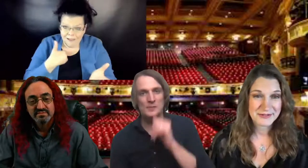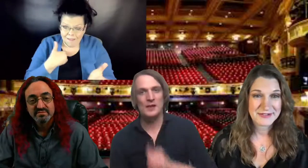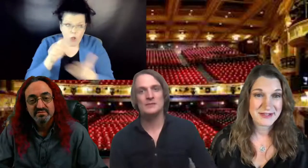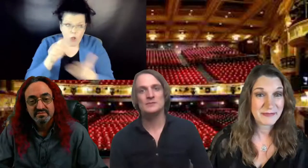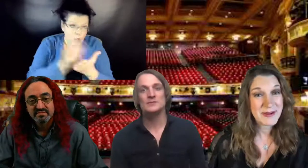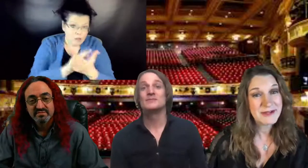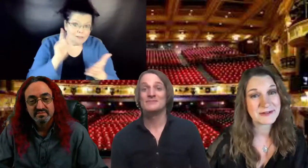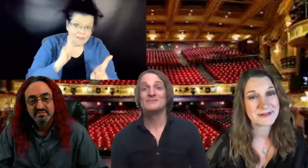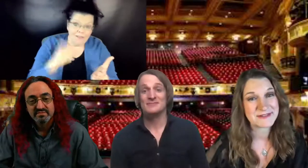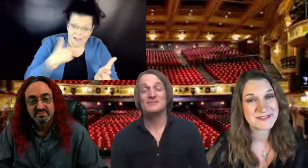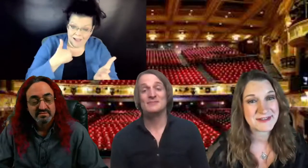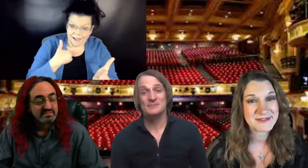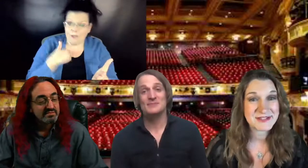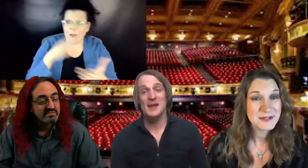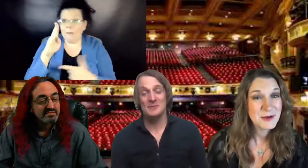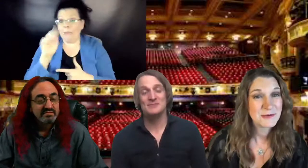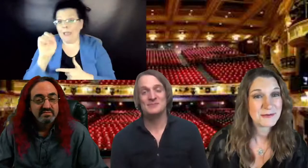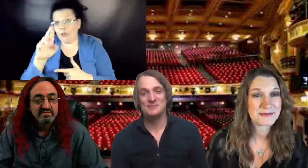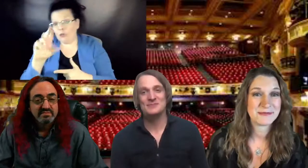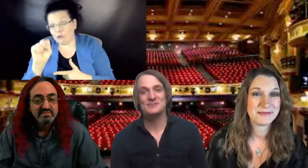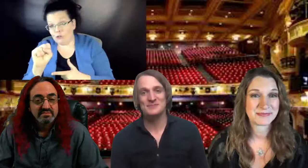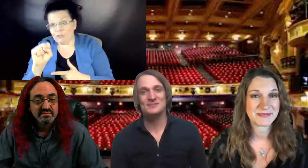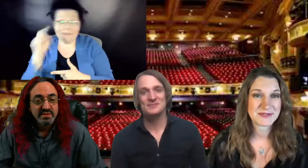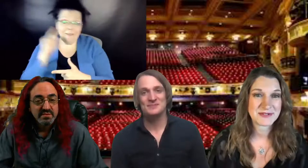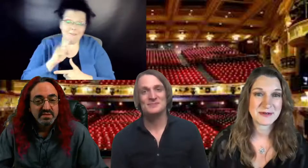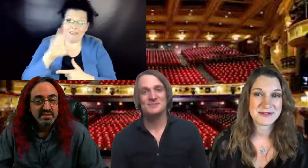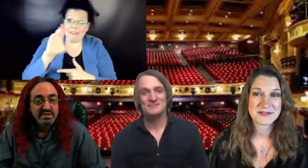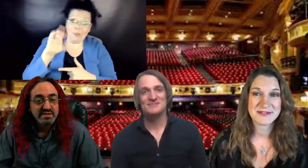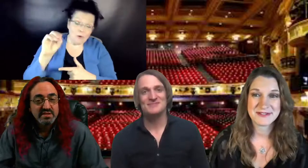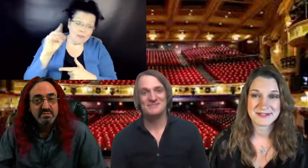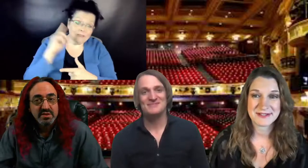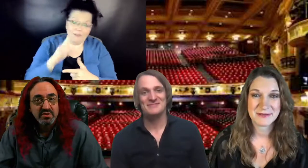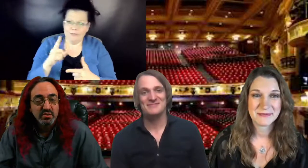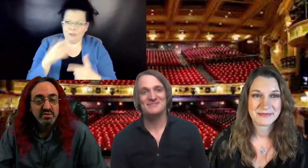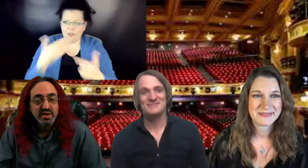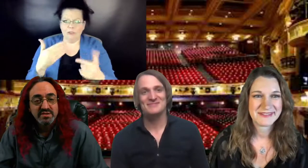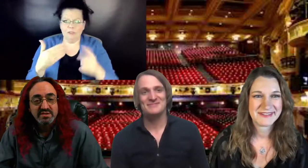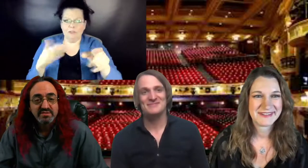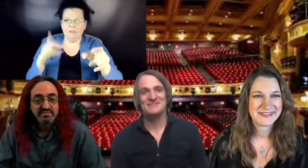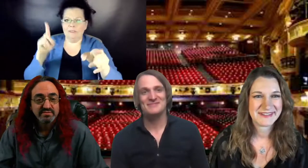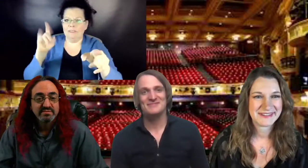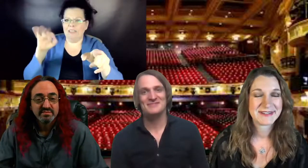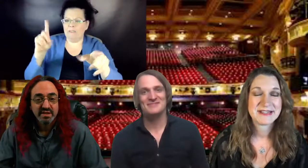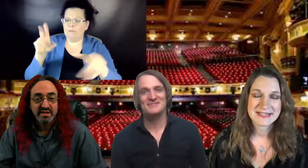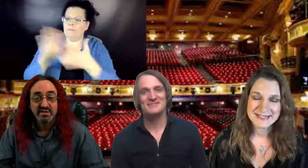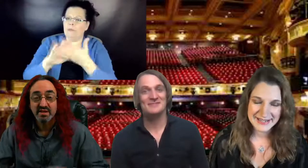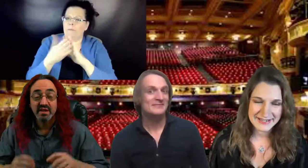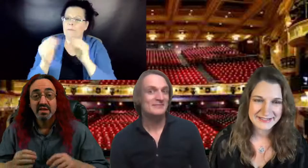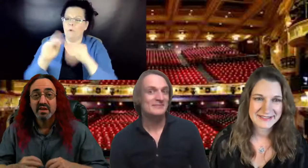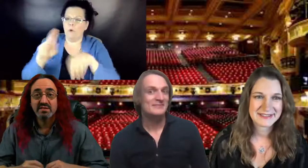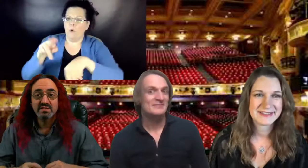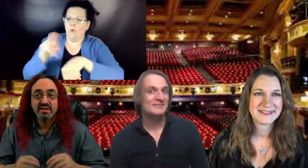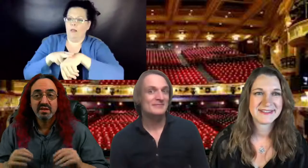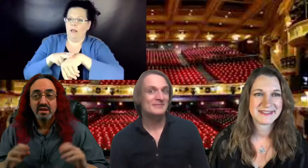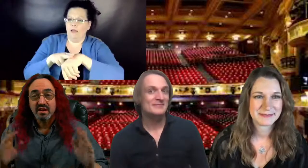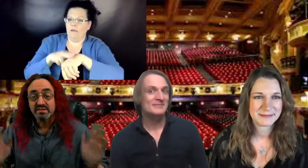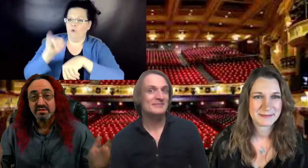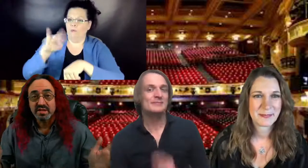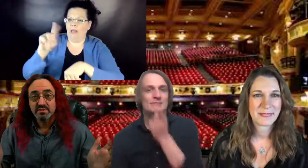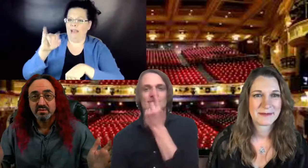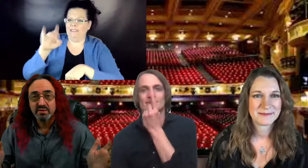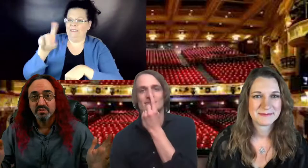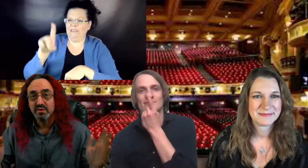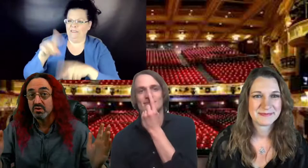lawyers, deaf bankers, deaf CEOs. So it's nice to see it being normalized. Like, it's not, exactly, not just like